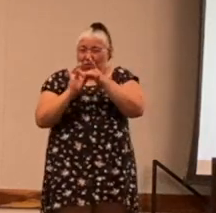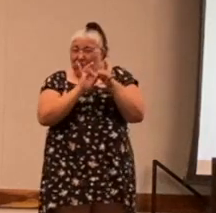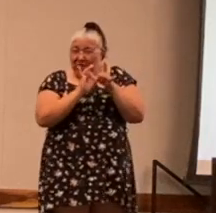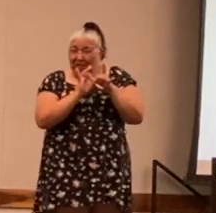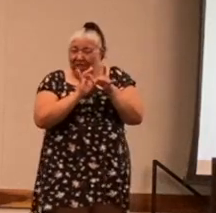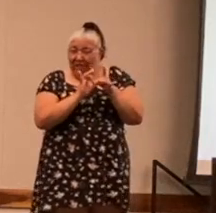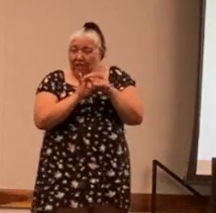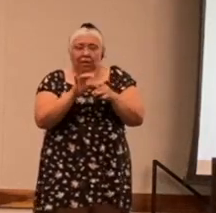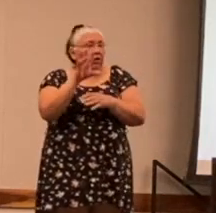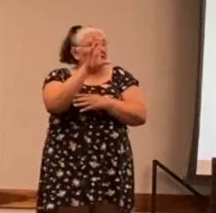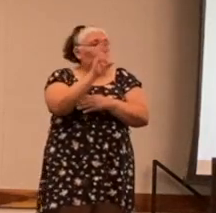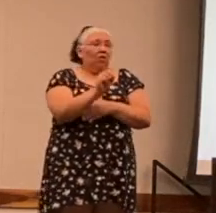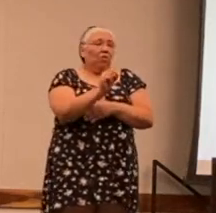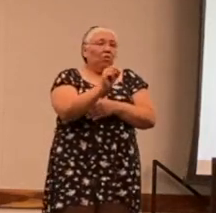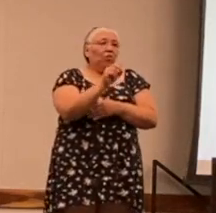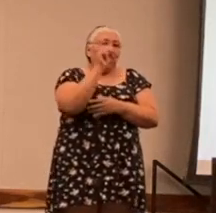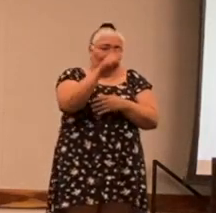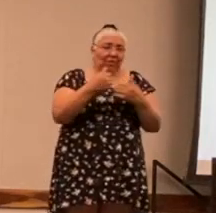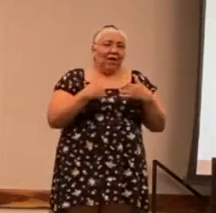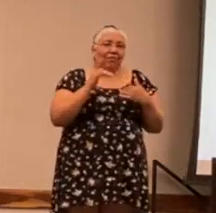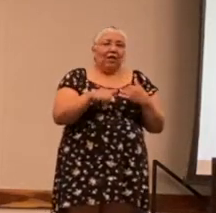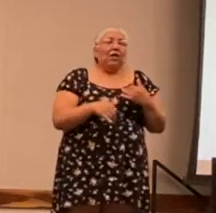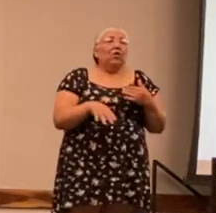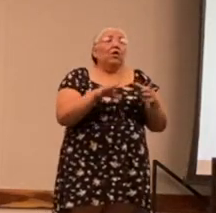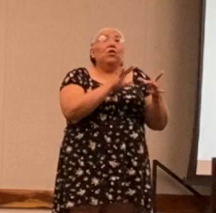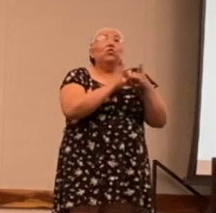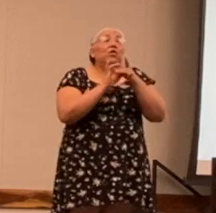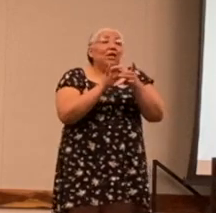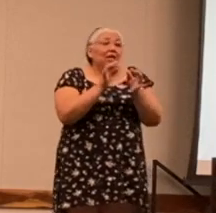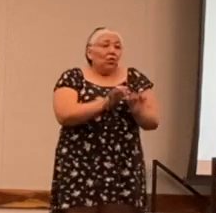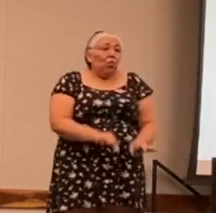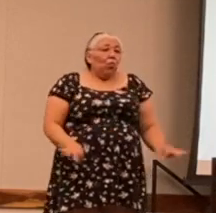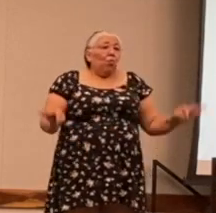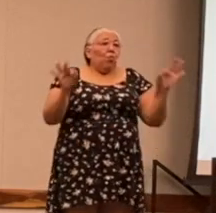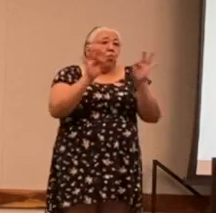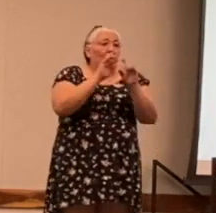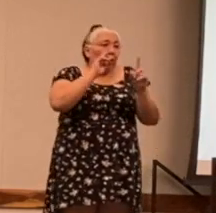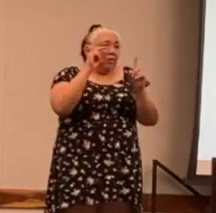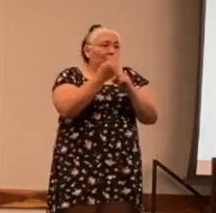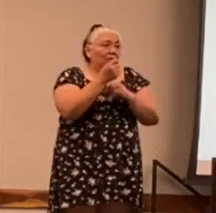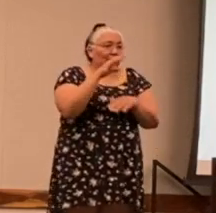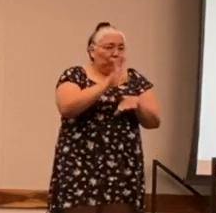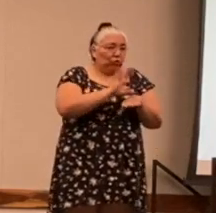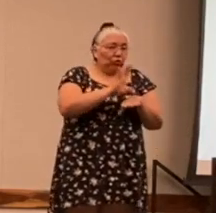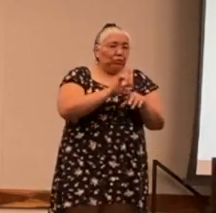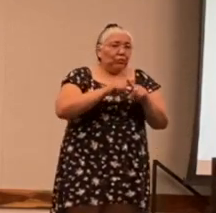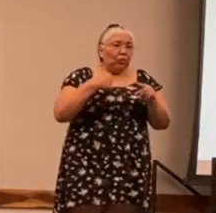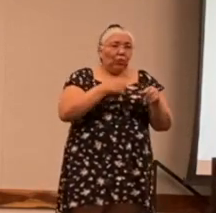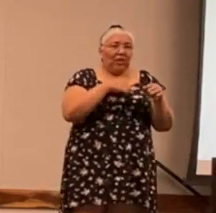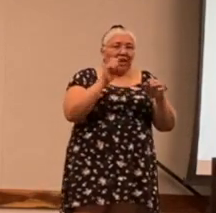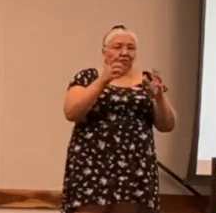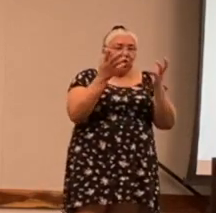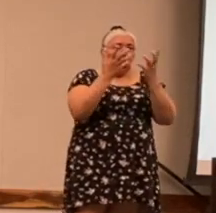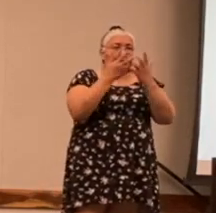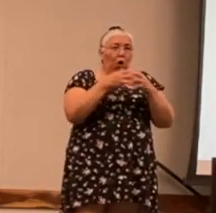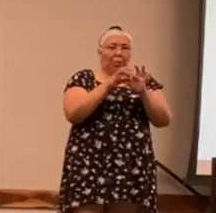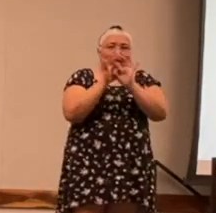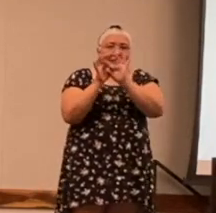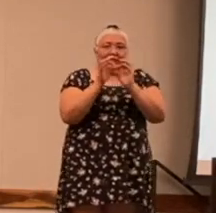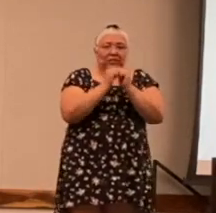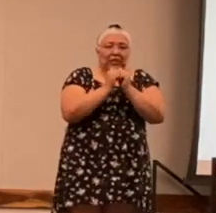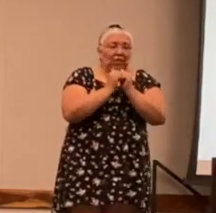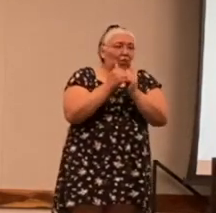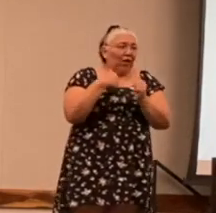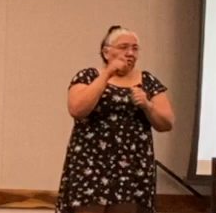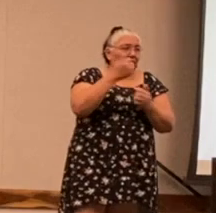Right? He's like, no, you gotta have it. Right? So unity is the most important aspect of the church, but we gotta harmonize together, right? We